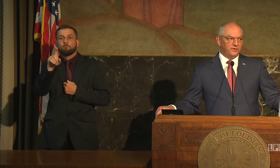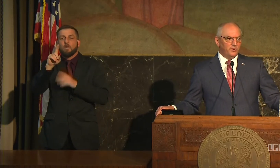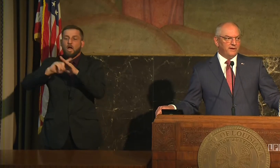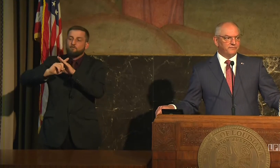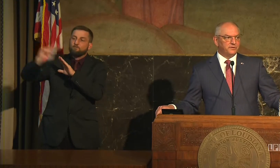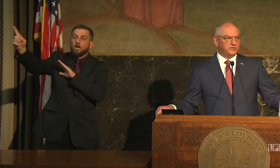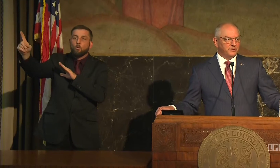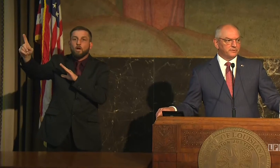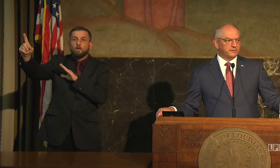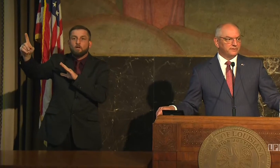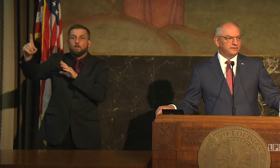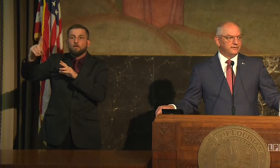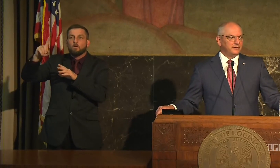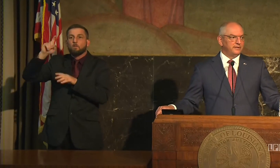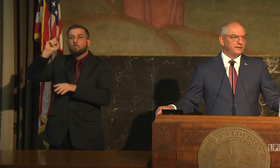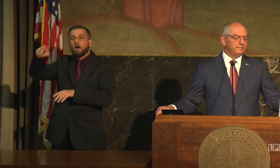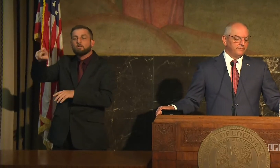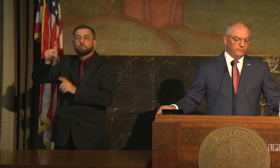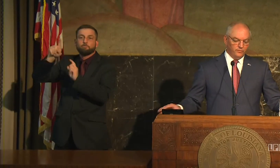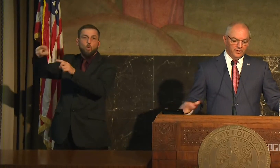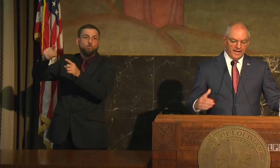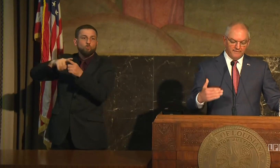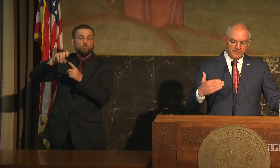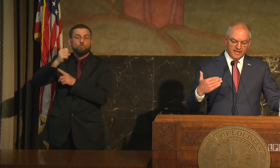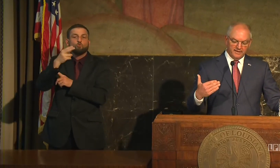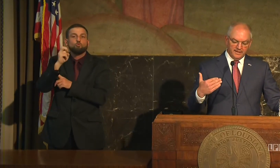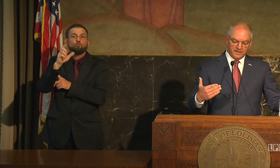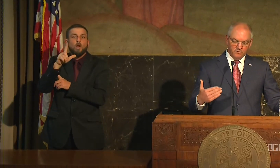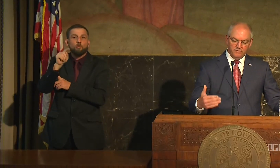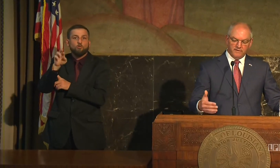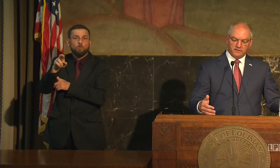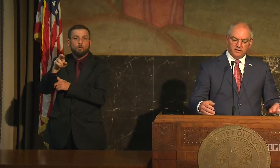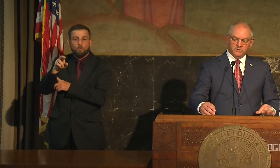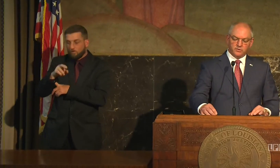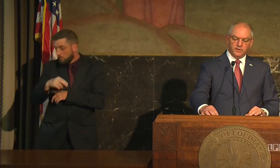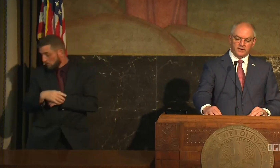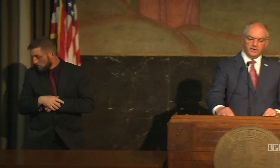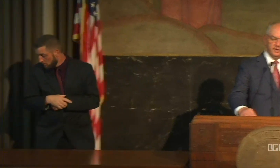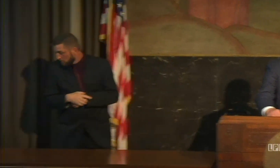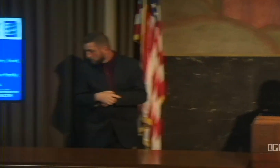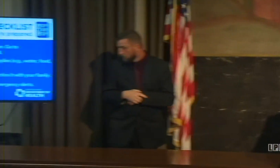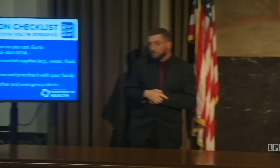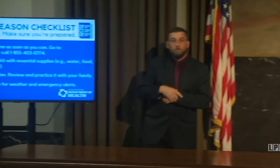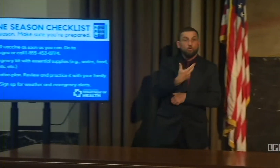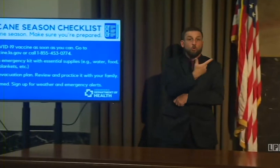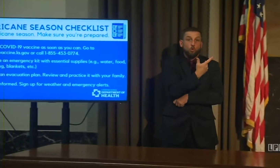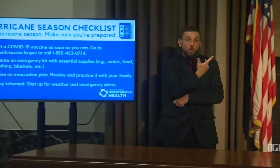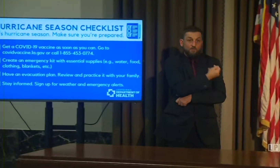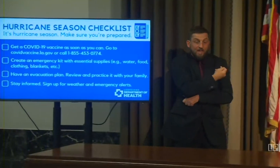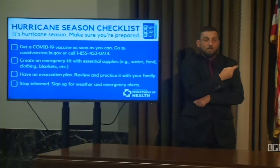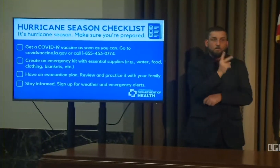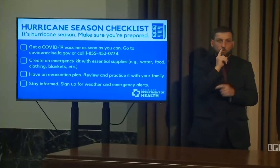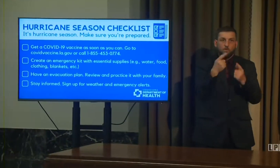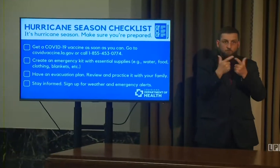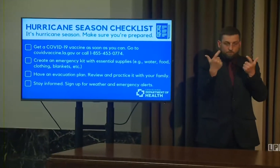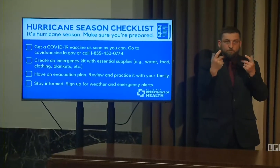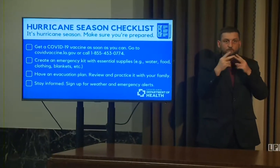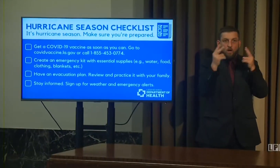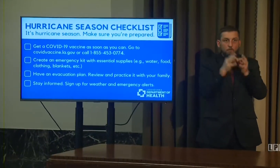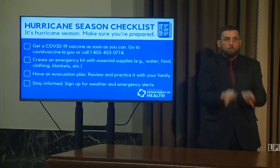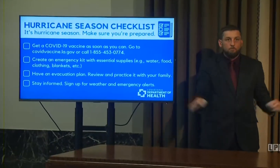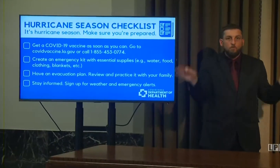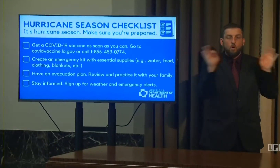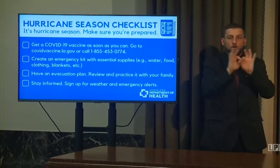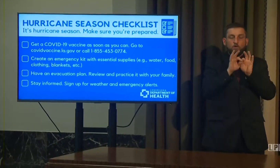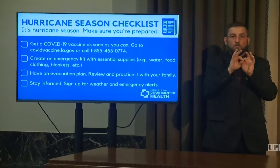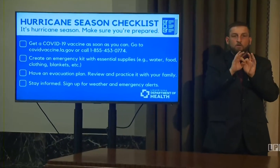evacuate, if you have to shelter, really having that COVID vaccine is critically important for an